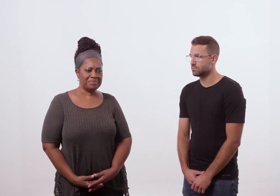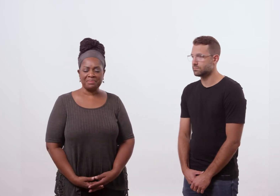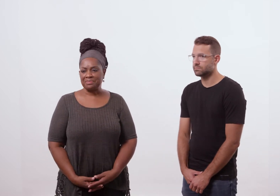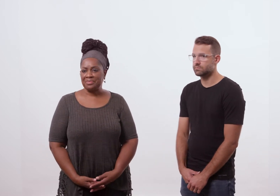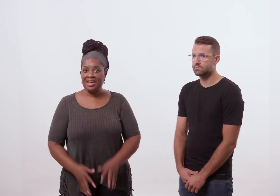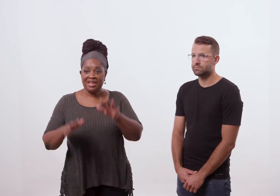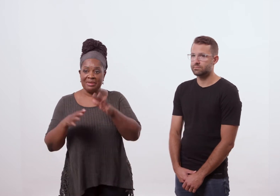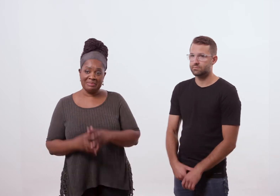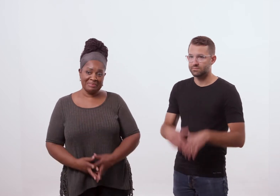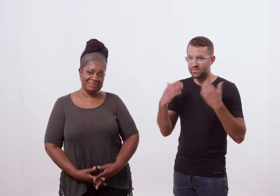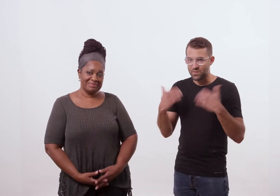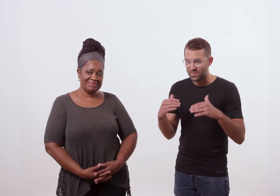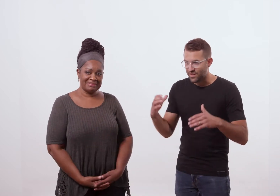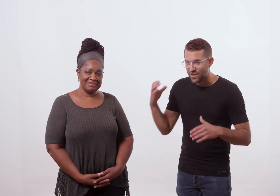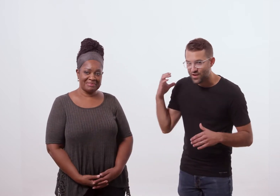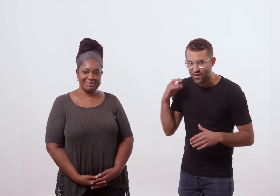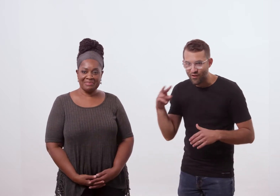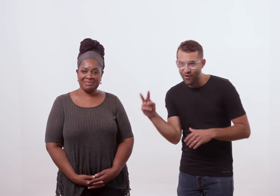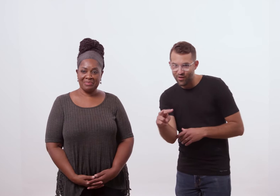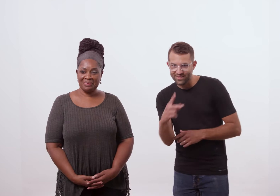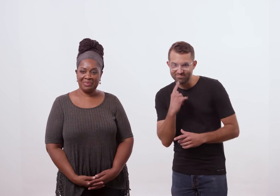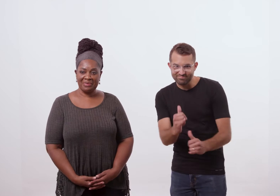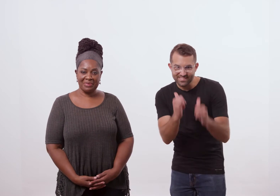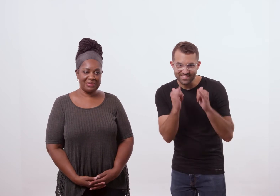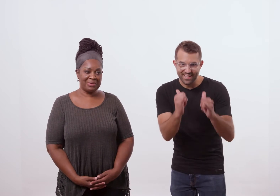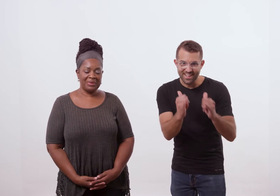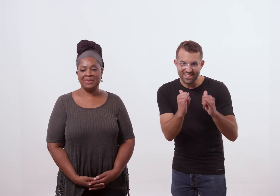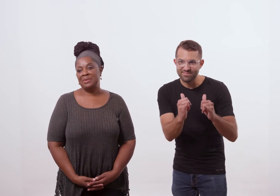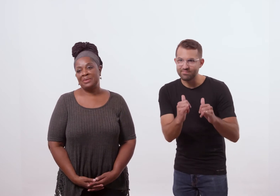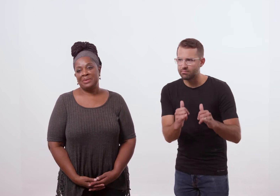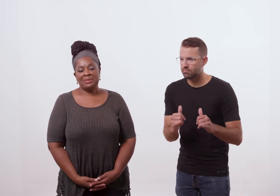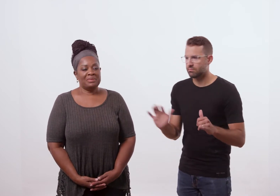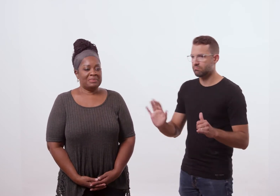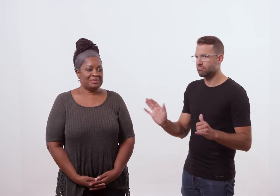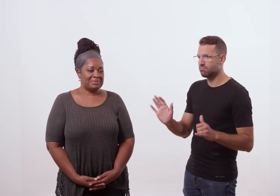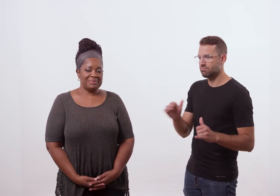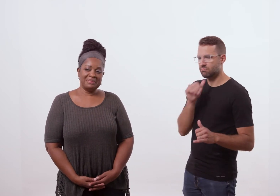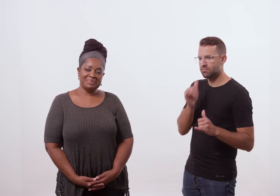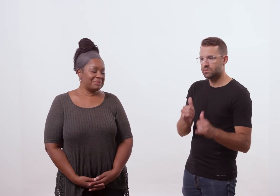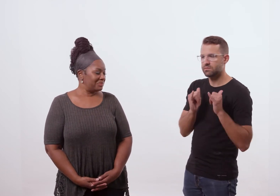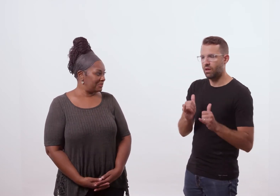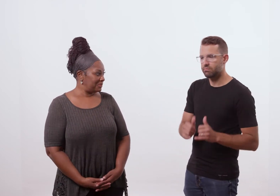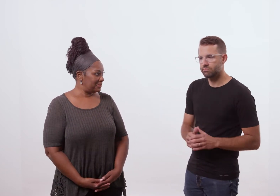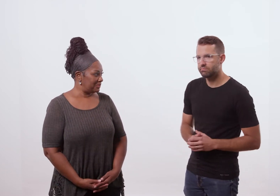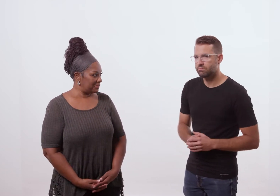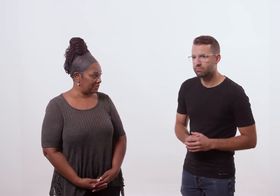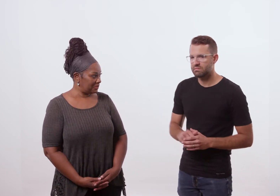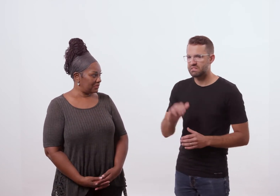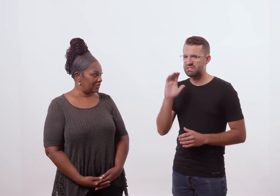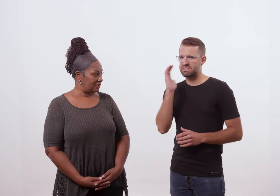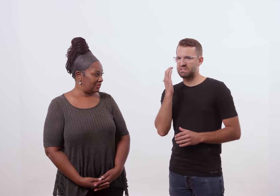Amazing, Cutter. They're just like us. No, they're not like us at all. They seem more like humans to